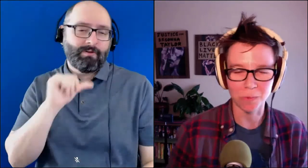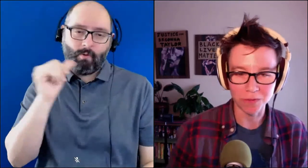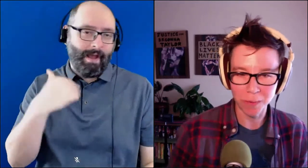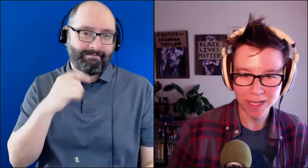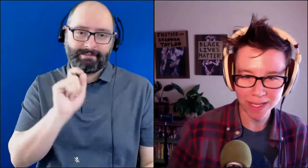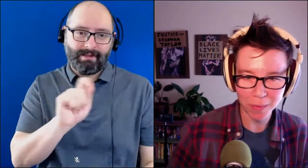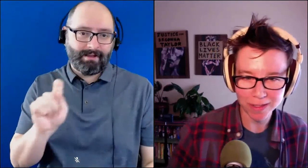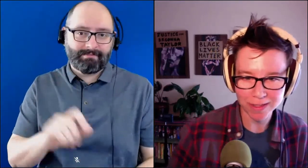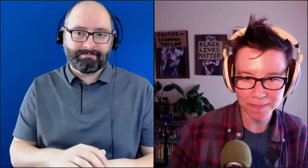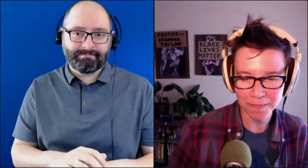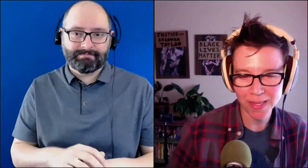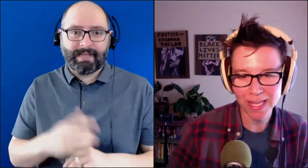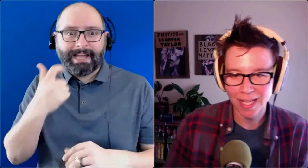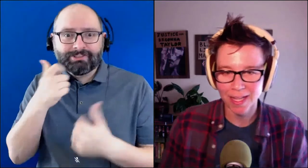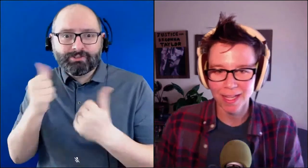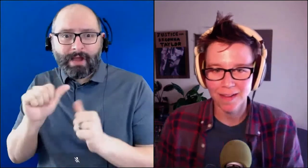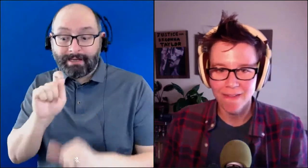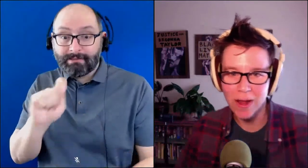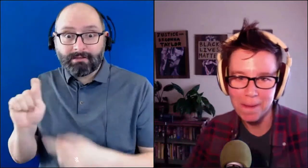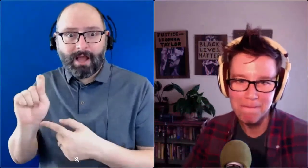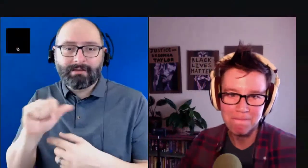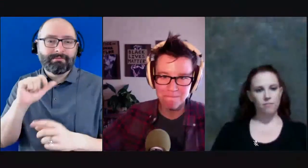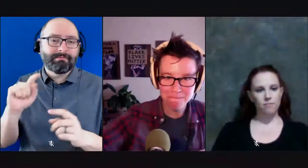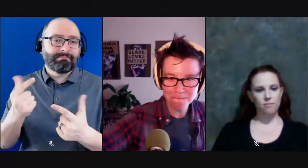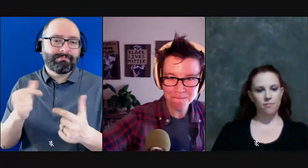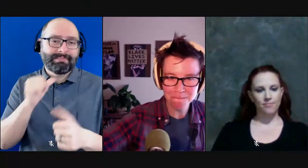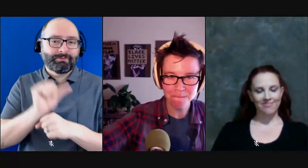That didn't work for me in a browser. Okay.